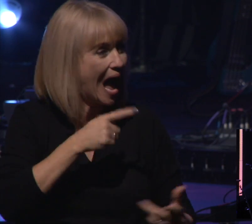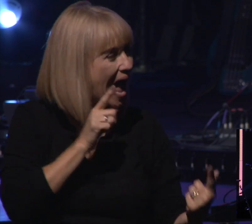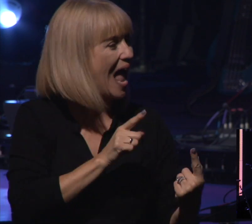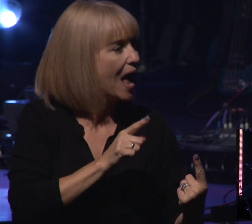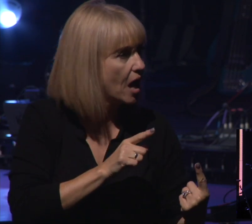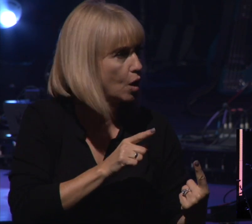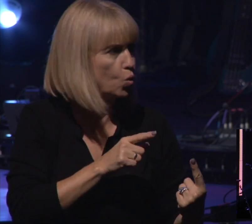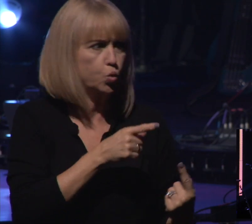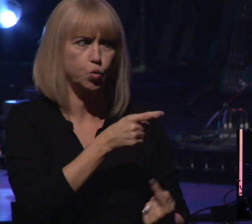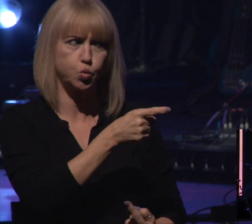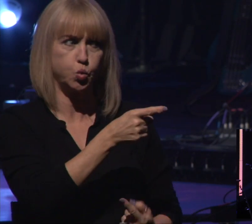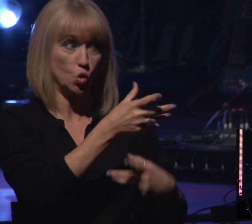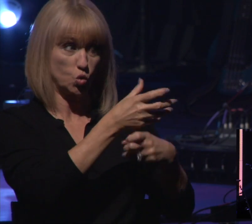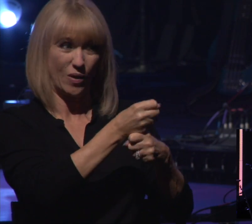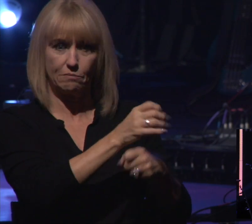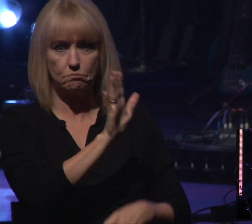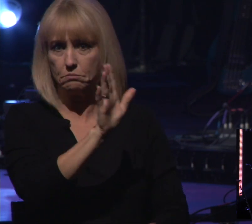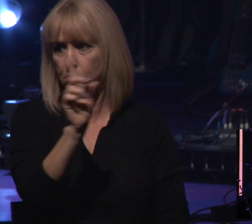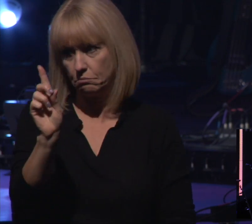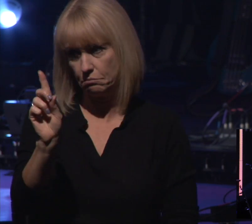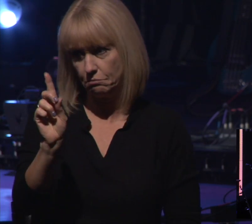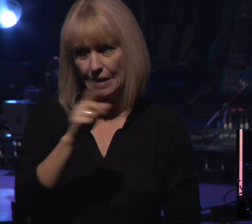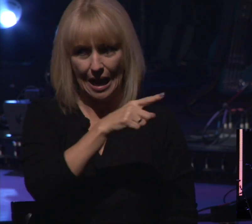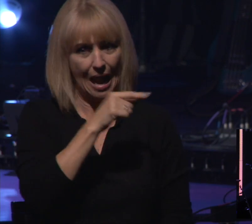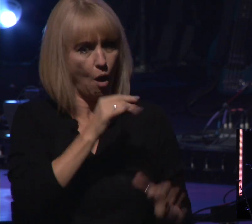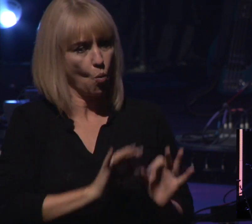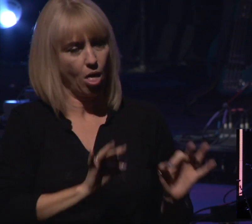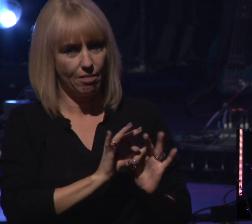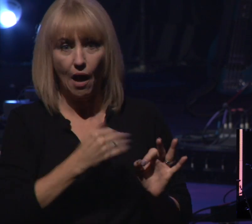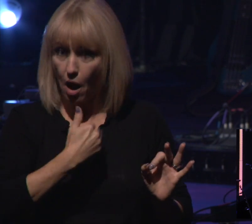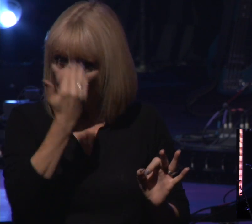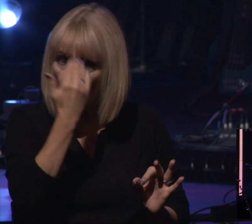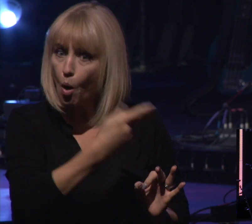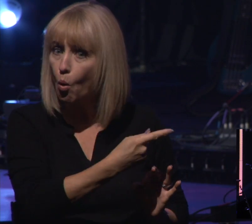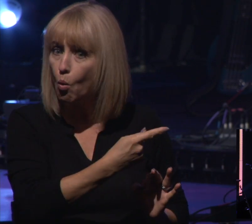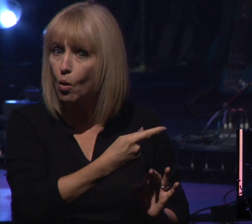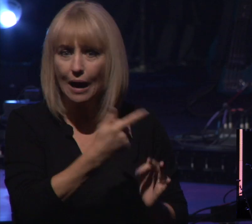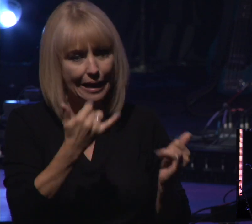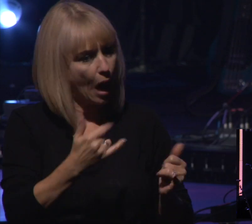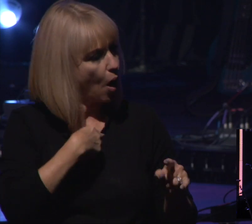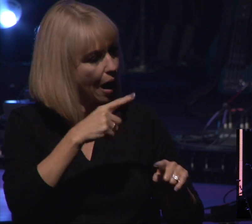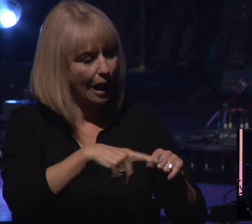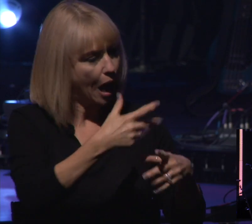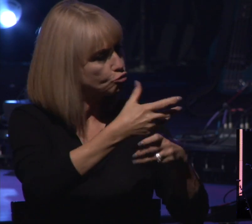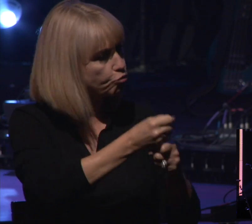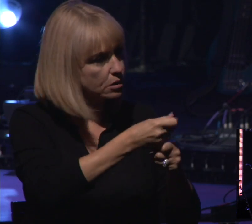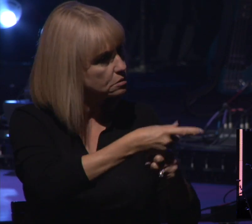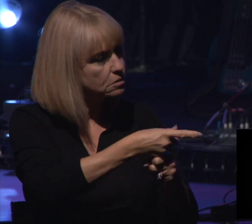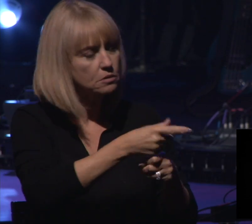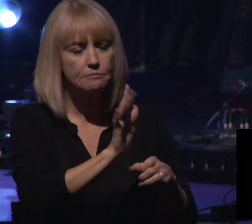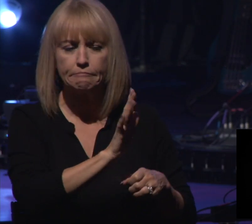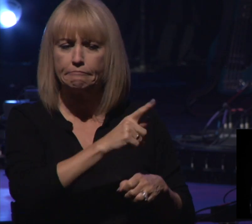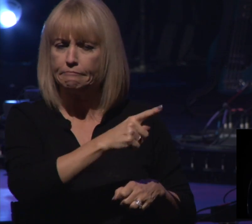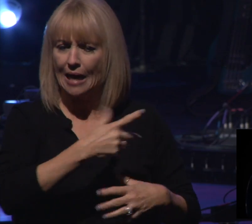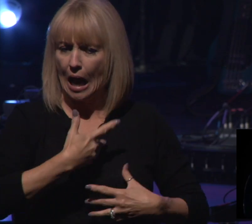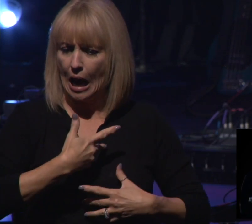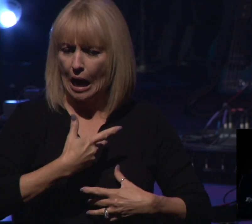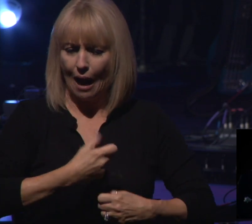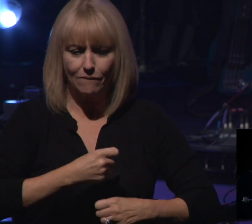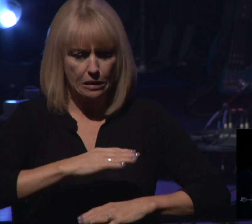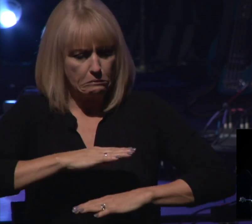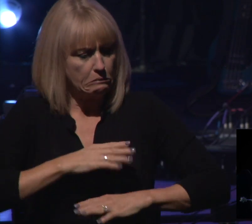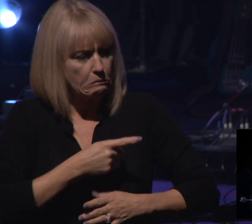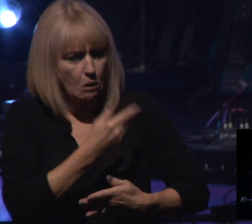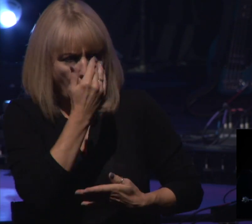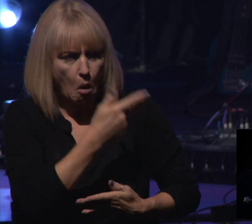well, and you find out, no, they are not trustworthy. They're not a person of their word. They're not a person who's confident in themselves, and they're